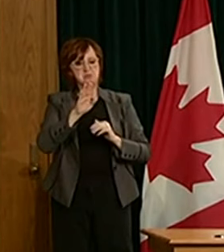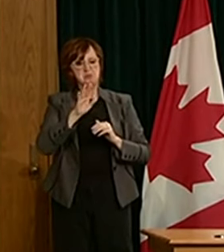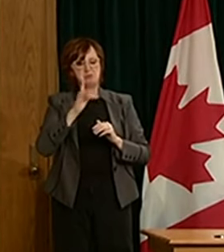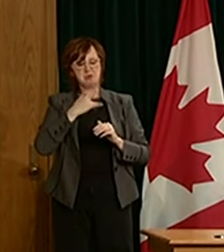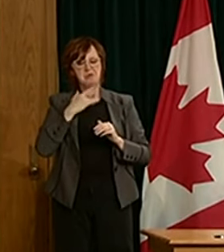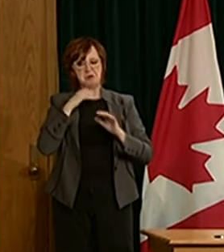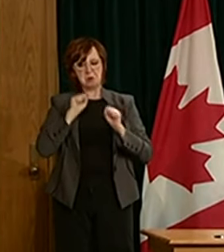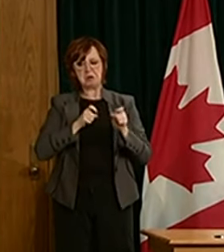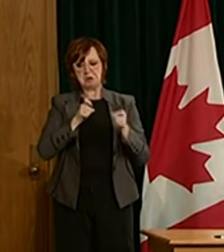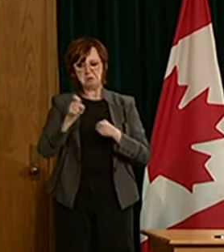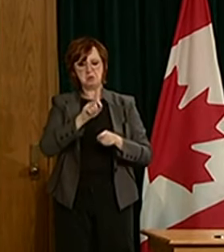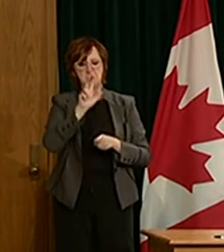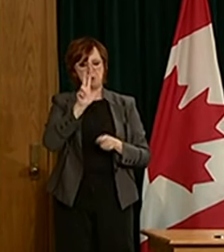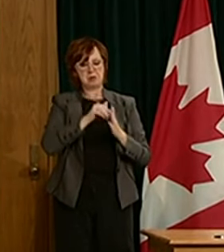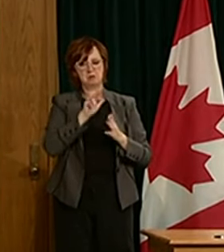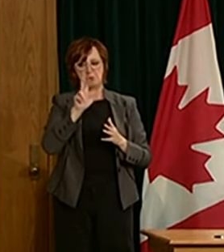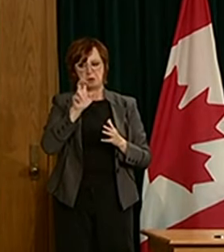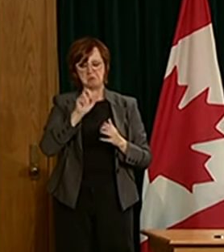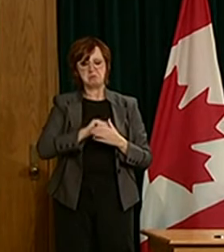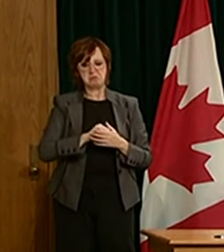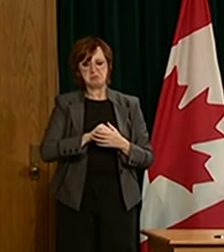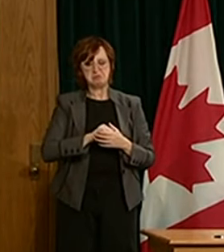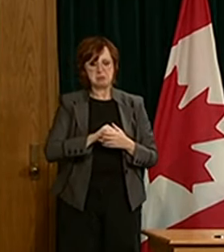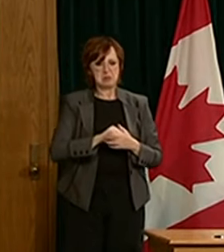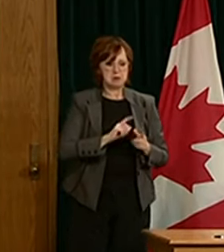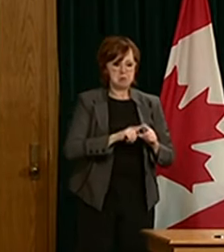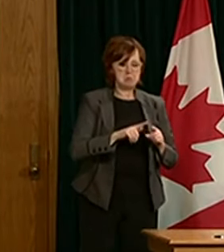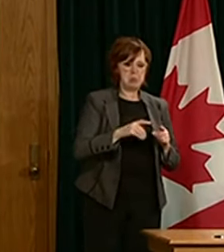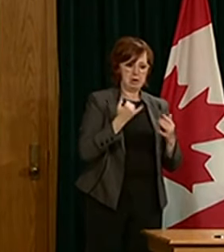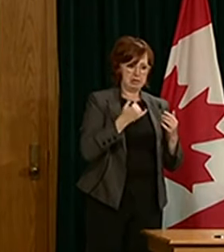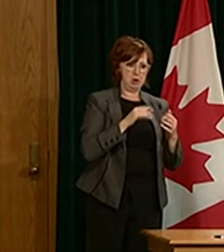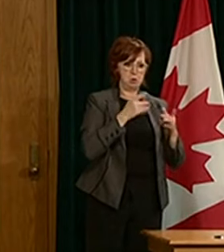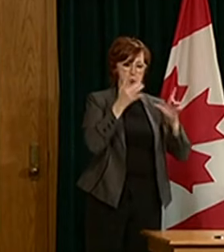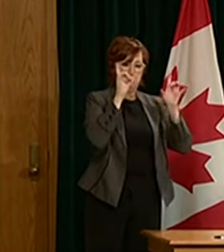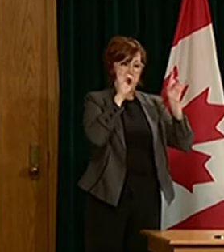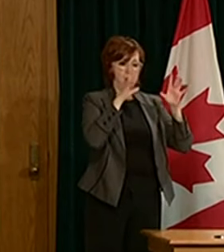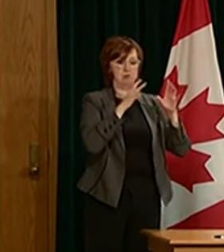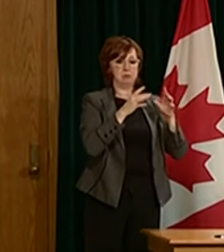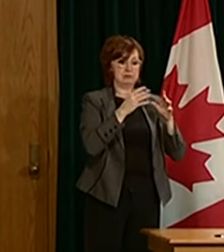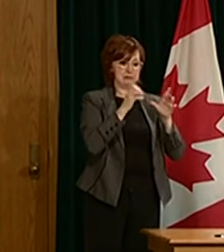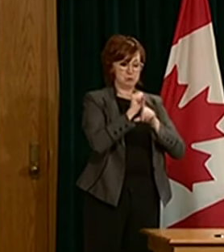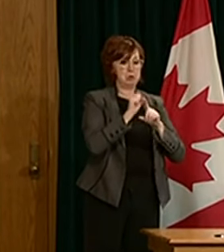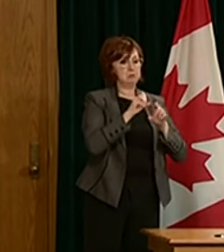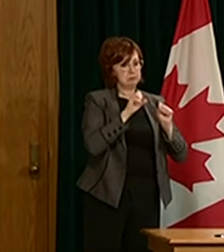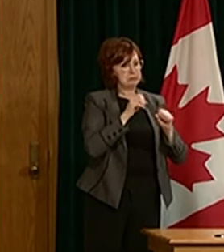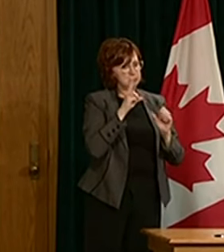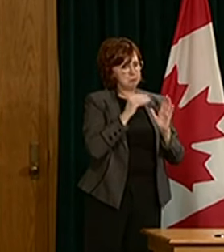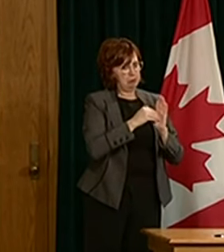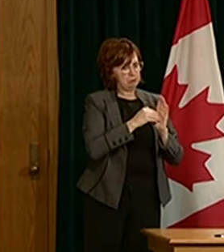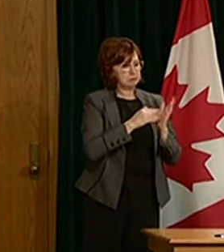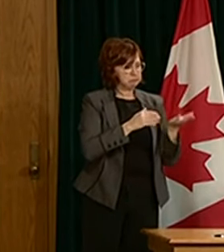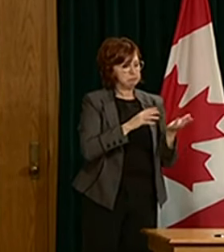plan within our existing facilities by expanding into different spaces where we could accommodate almost